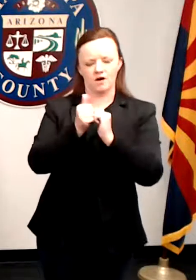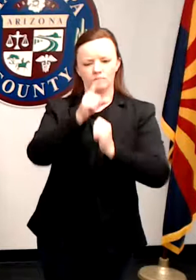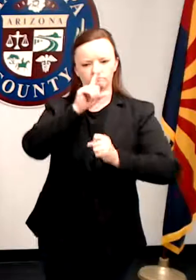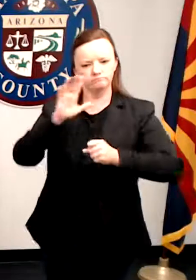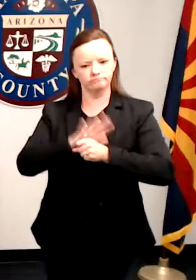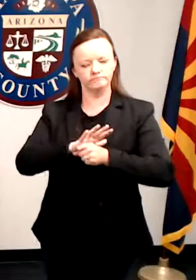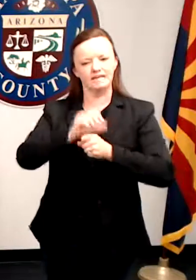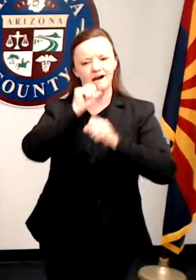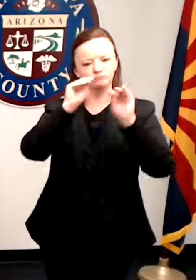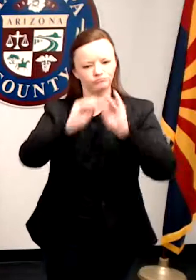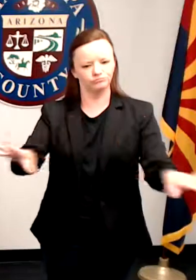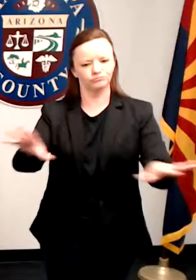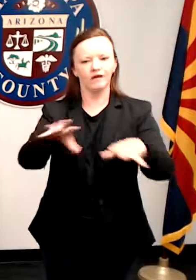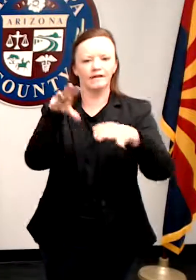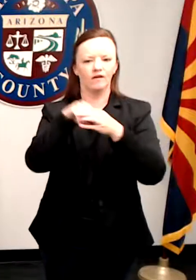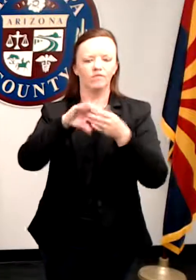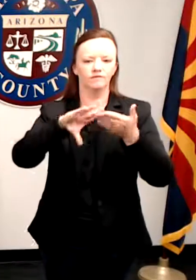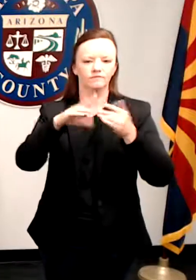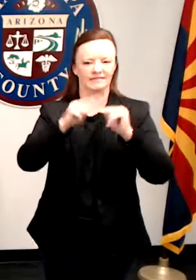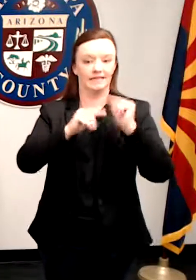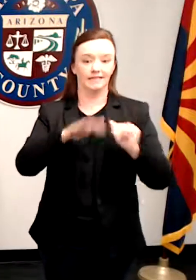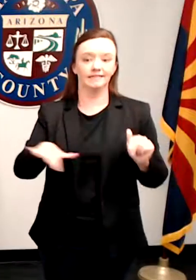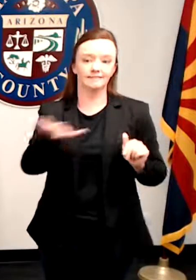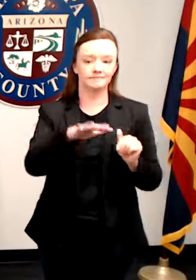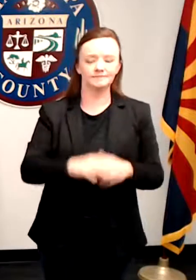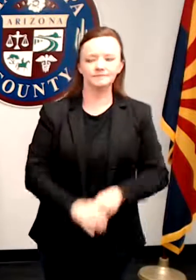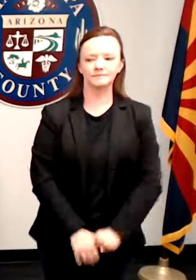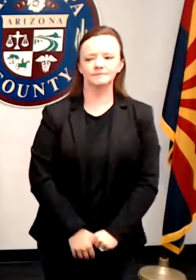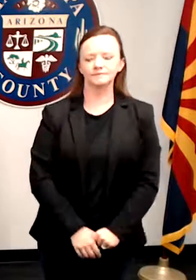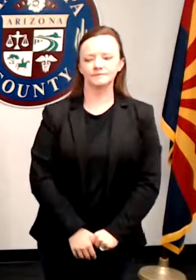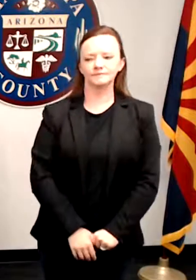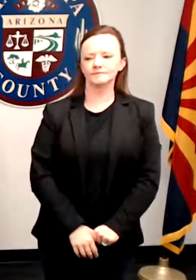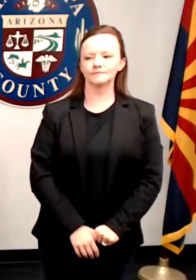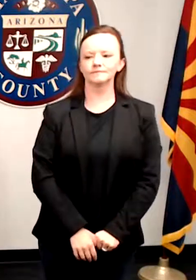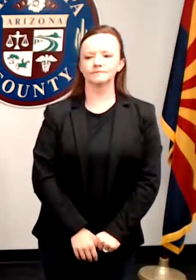sure that there's no spread in the facility in general.